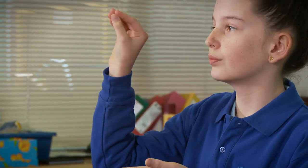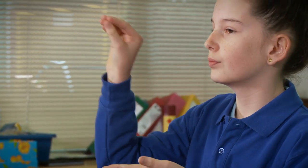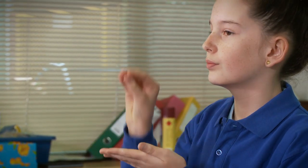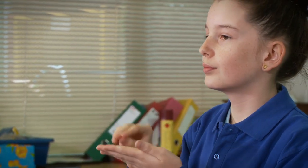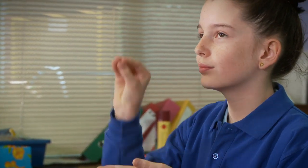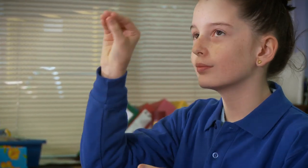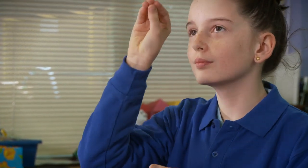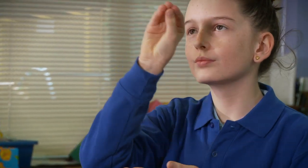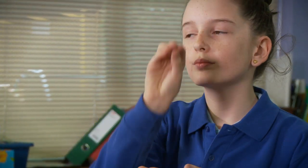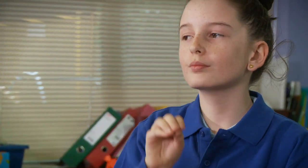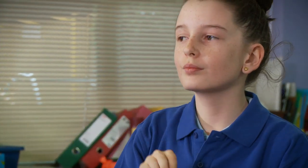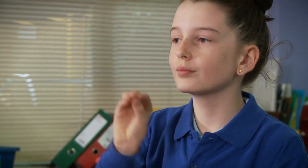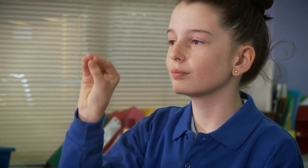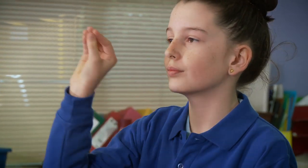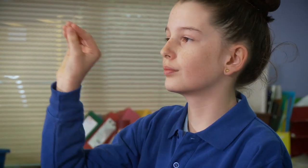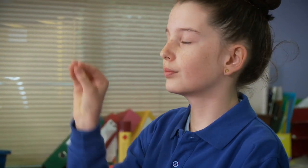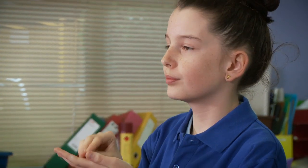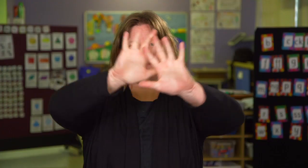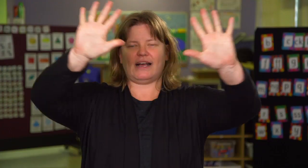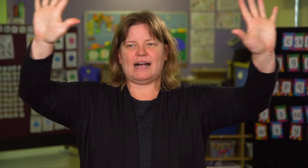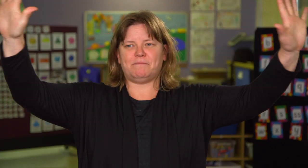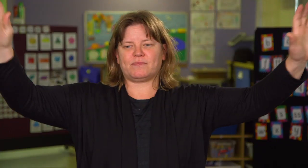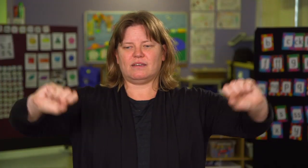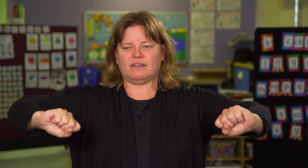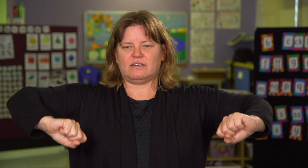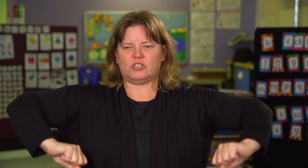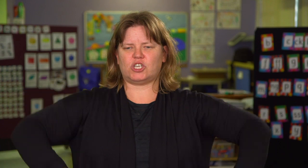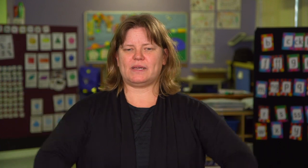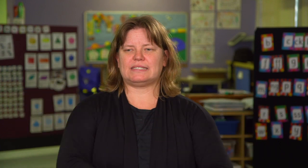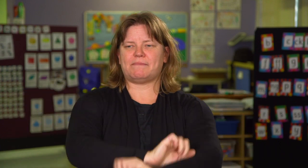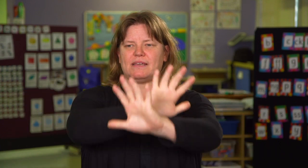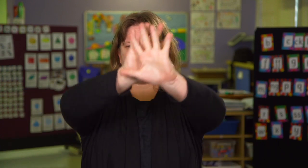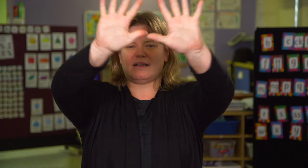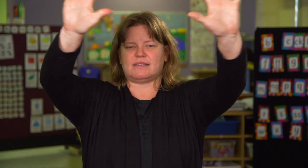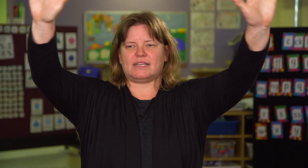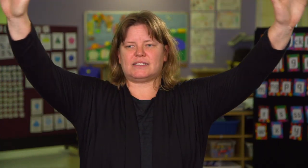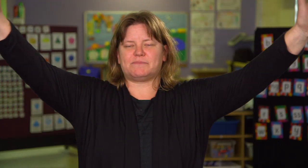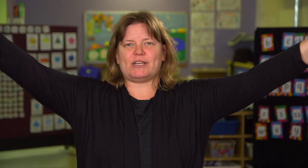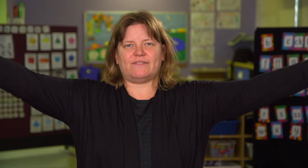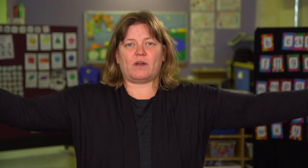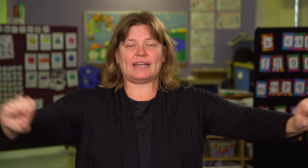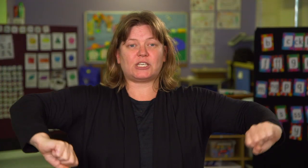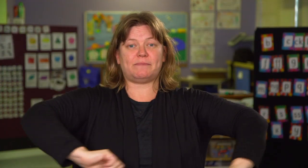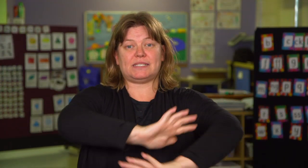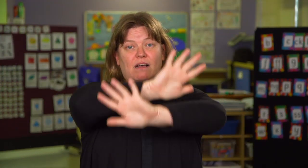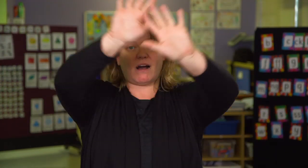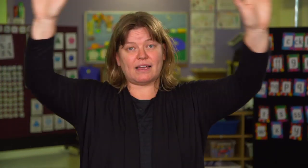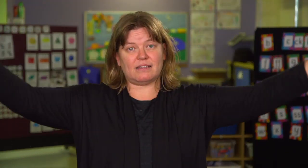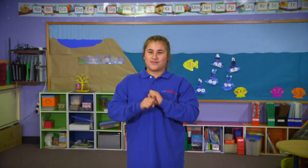parts of their painting, and on the final note, showing something that spreads everywhere. It can actually be sky, this